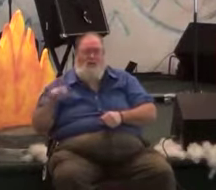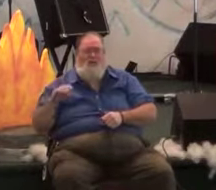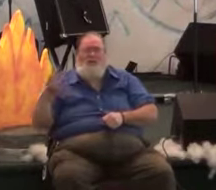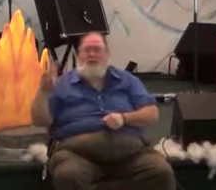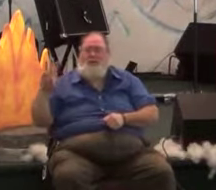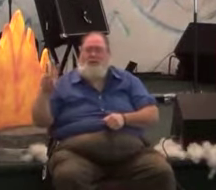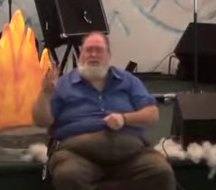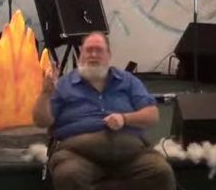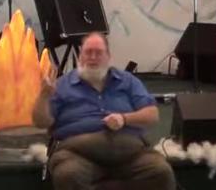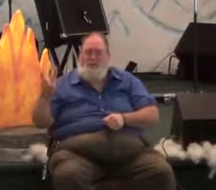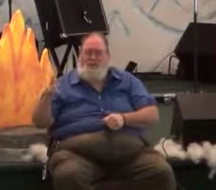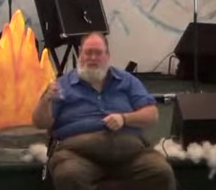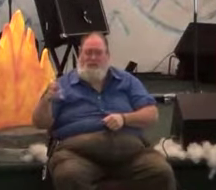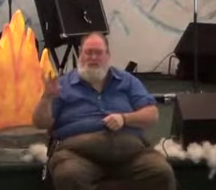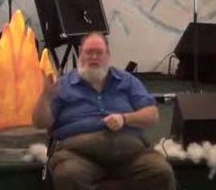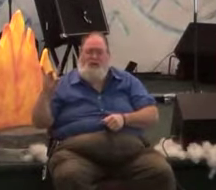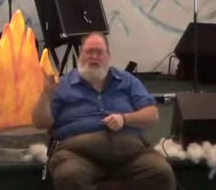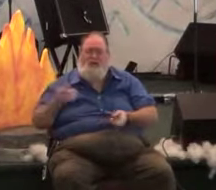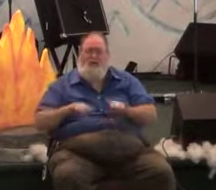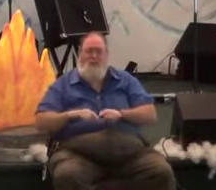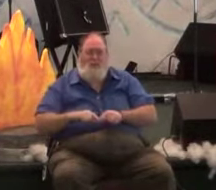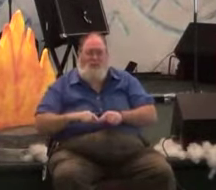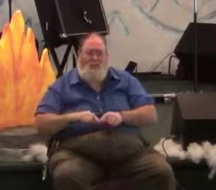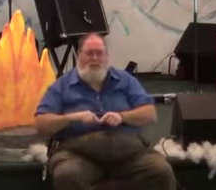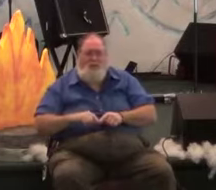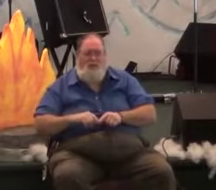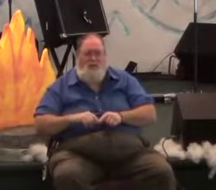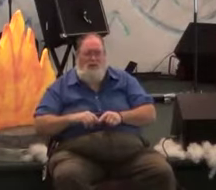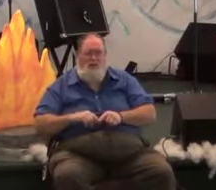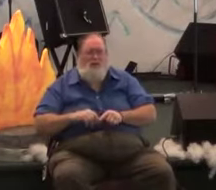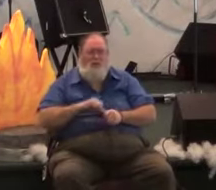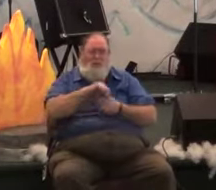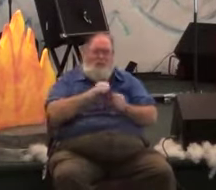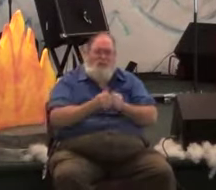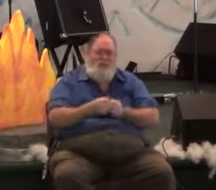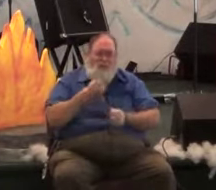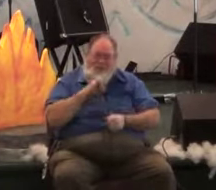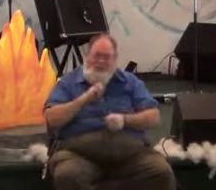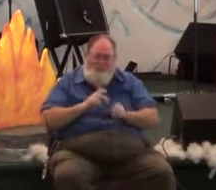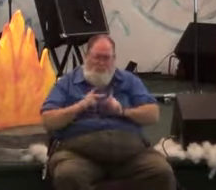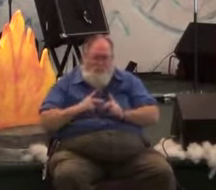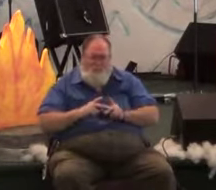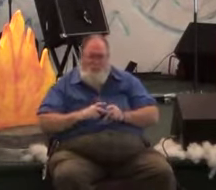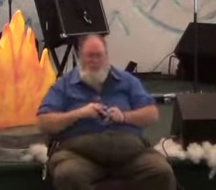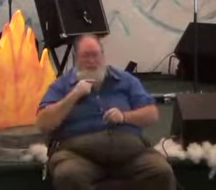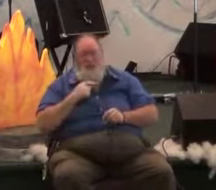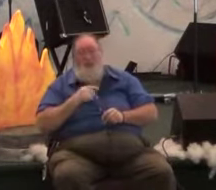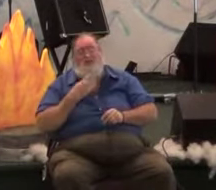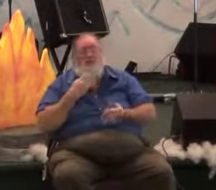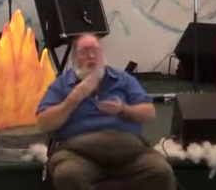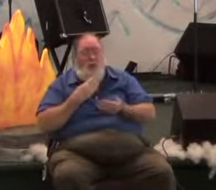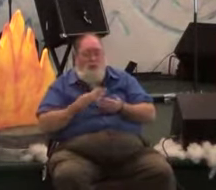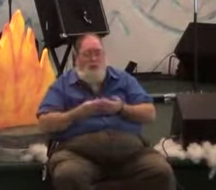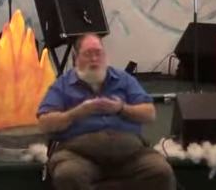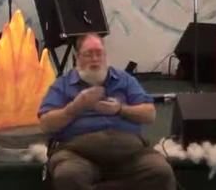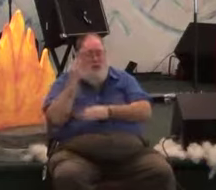when dealing with evil people. It says, a good tree cannot bear bad